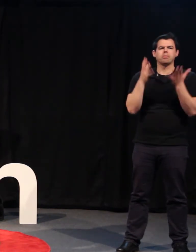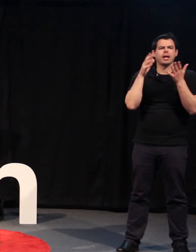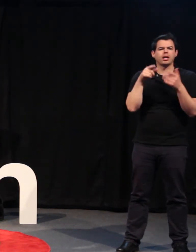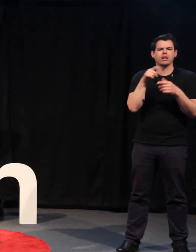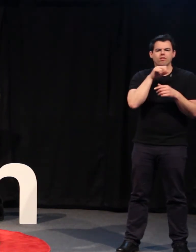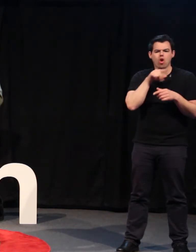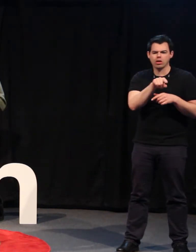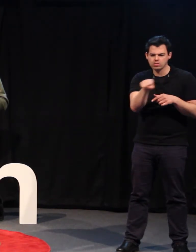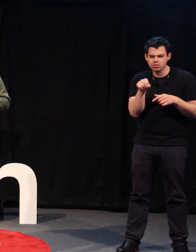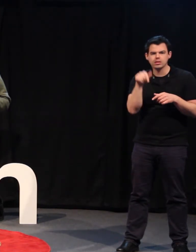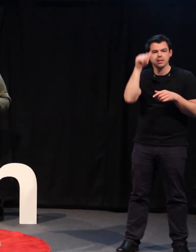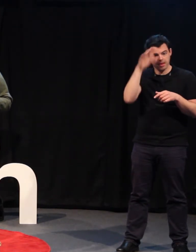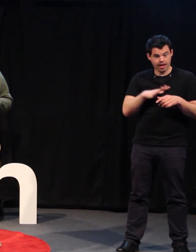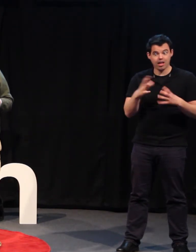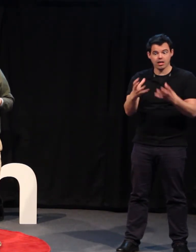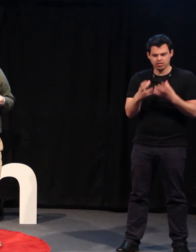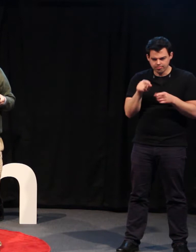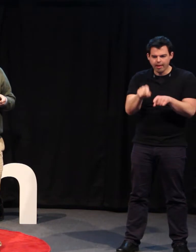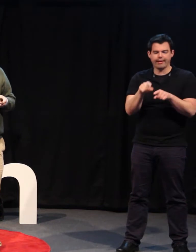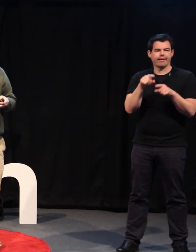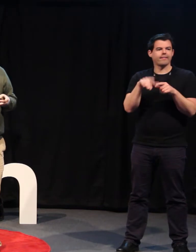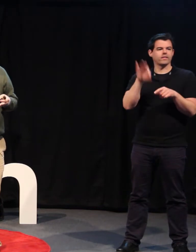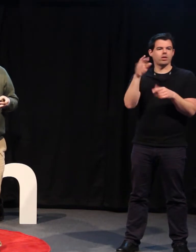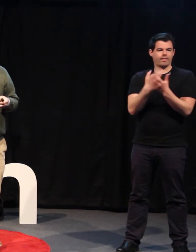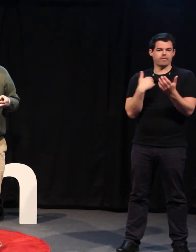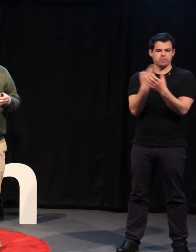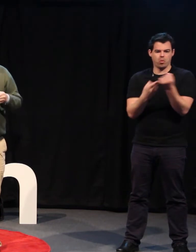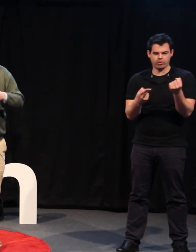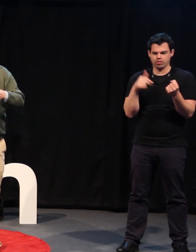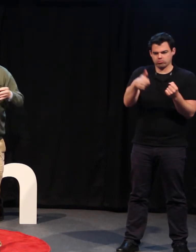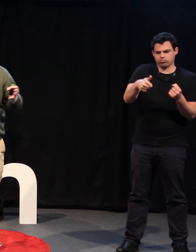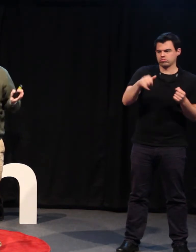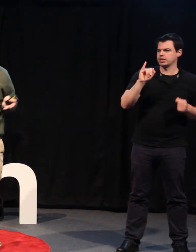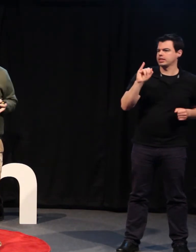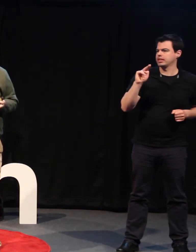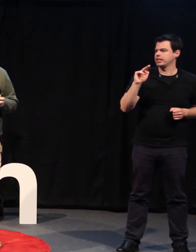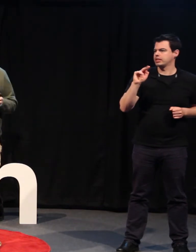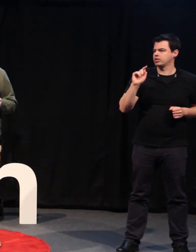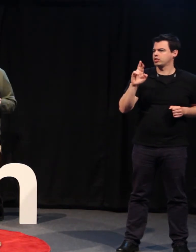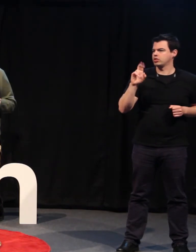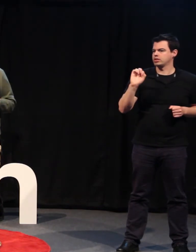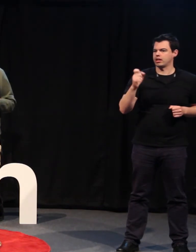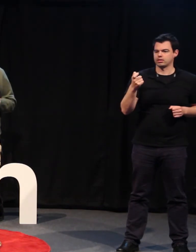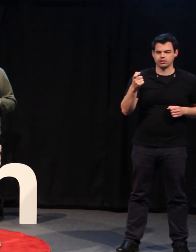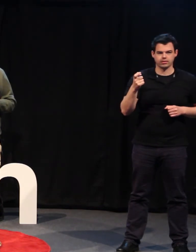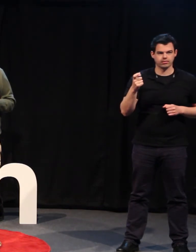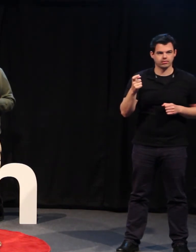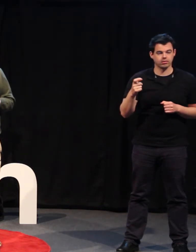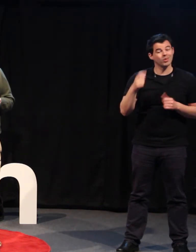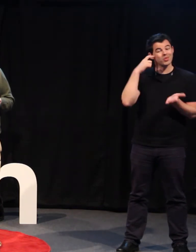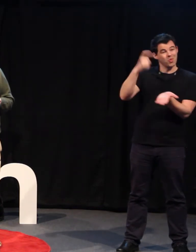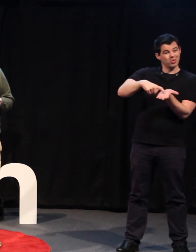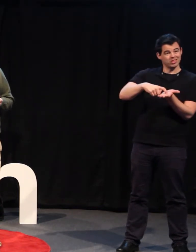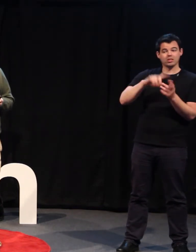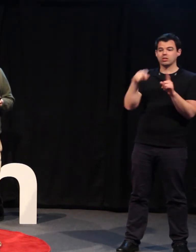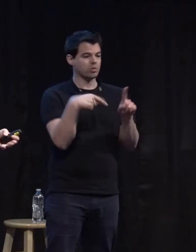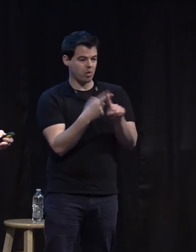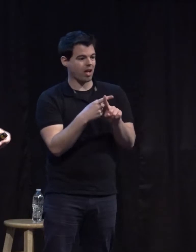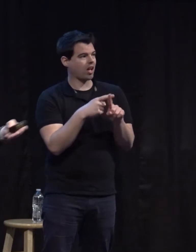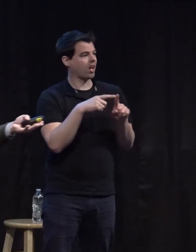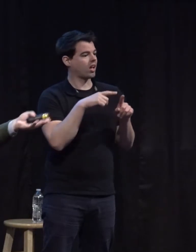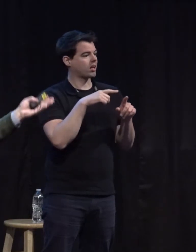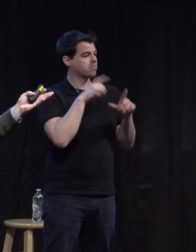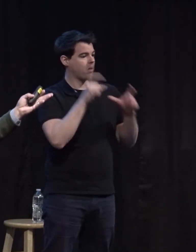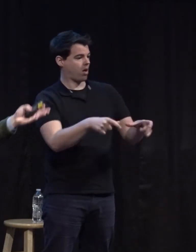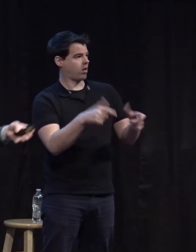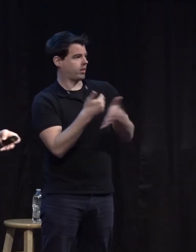slope. What that means is the more the world around one of these ponds that has forest cover around it, which